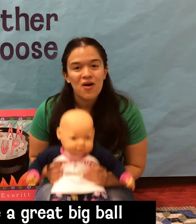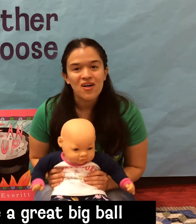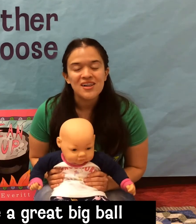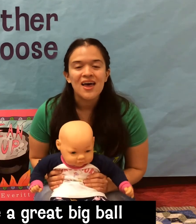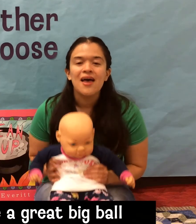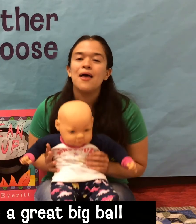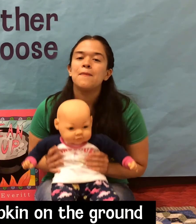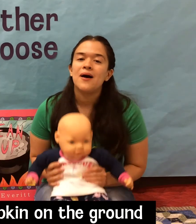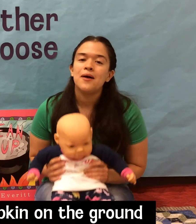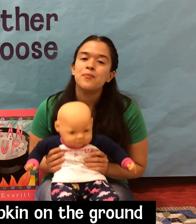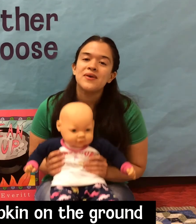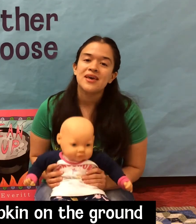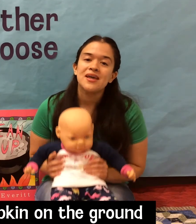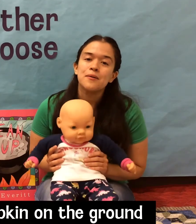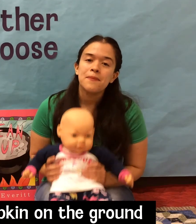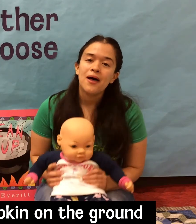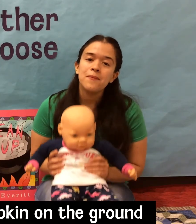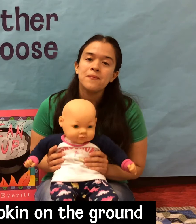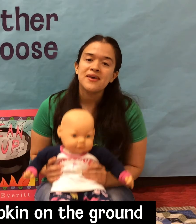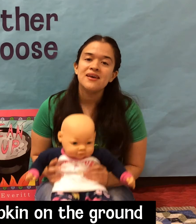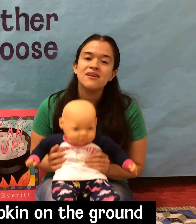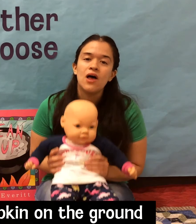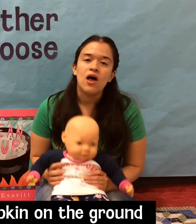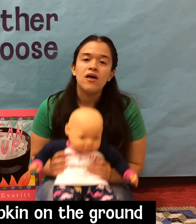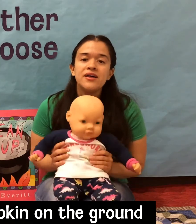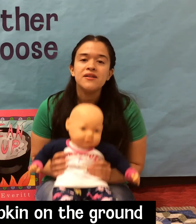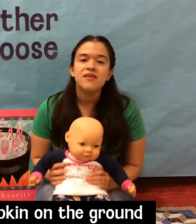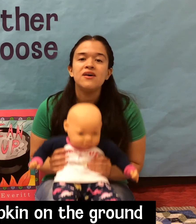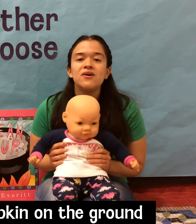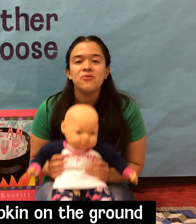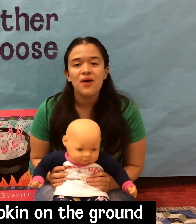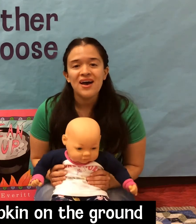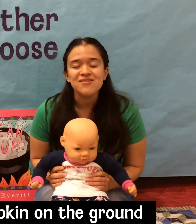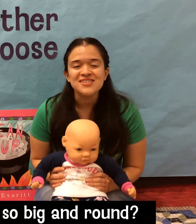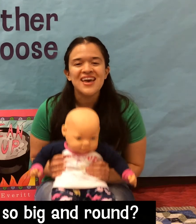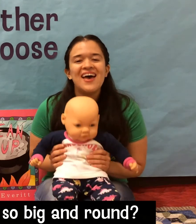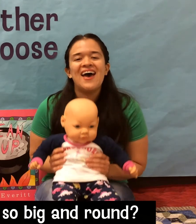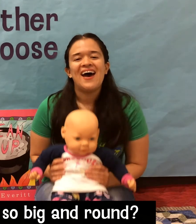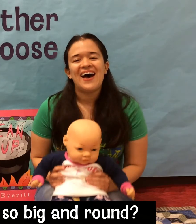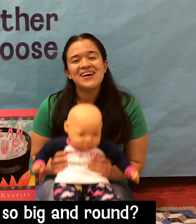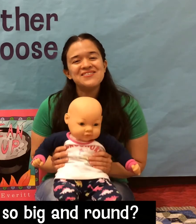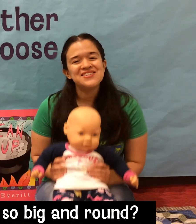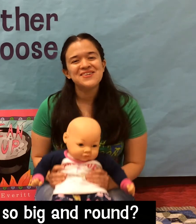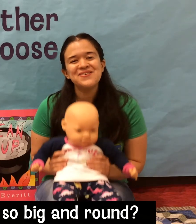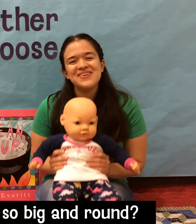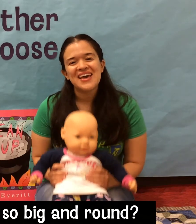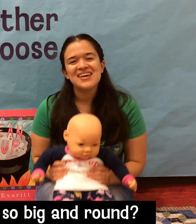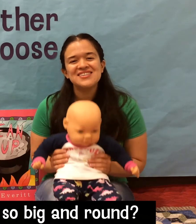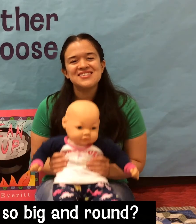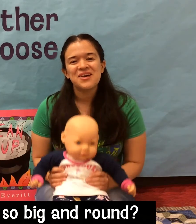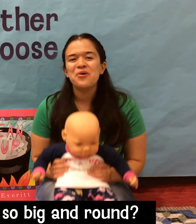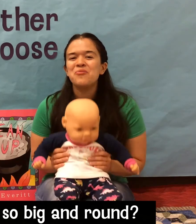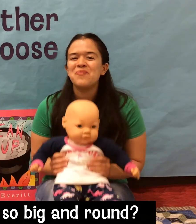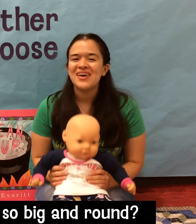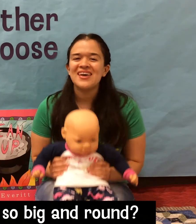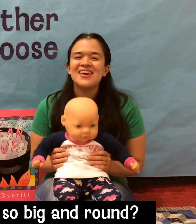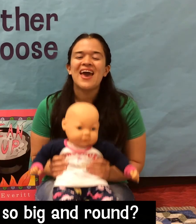ball. Pumpkin, pumpkin on the ground. How'd you get so big